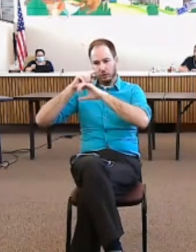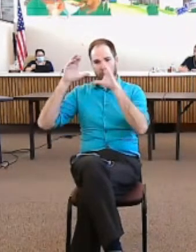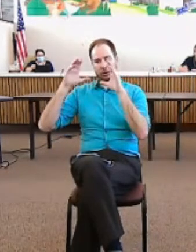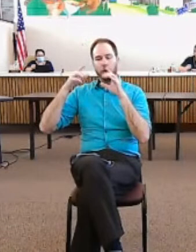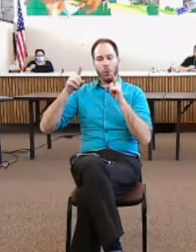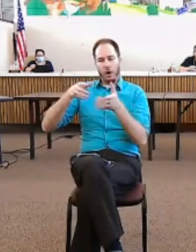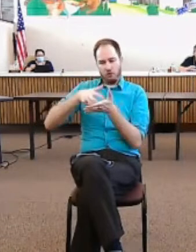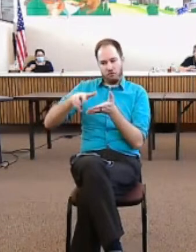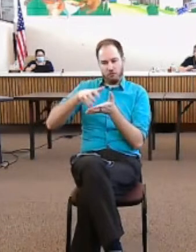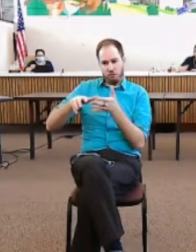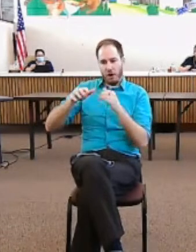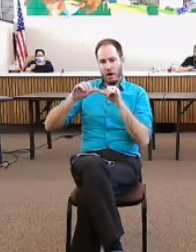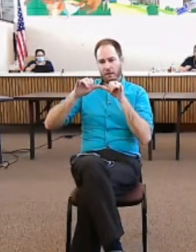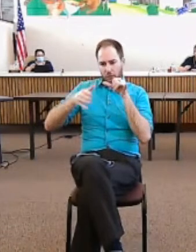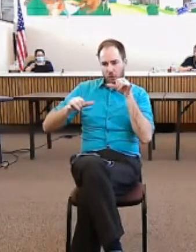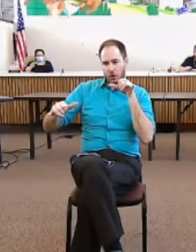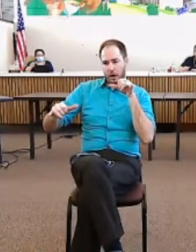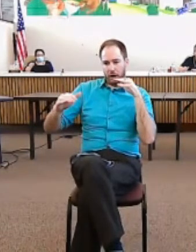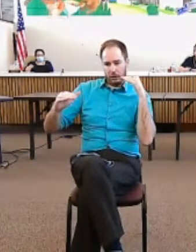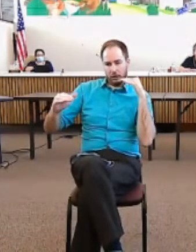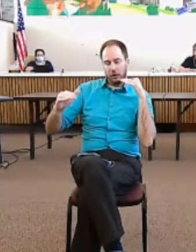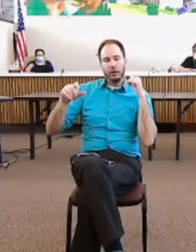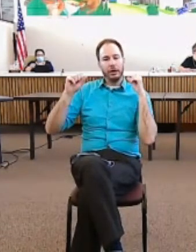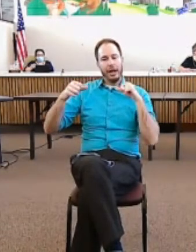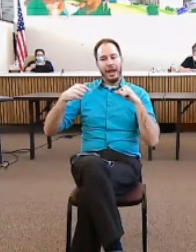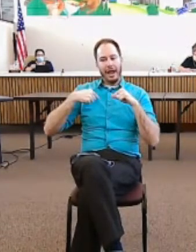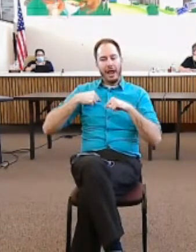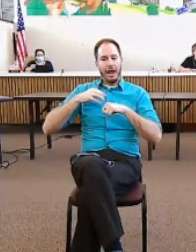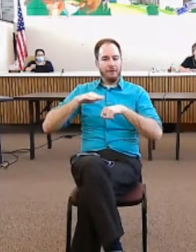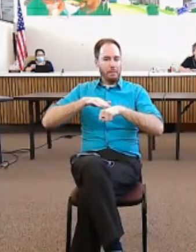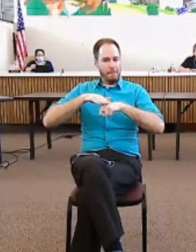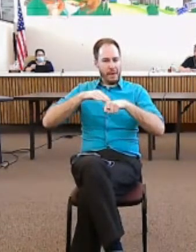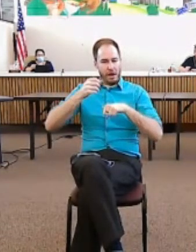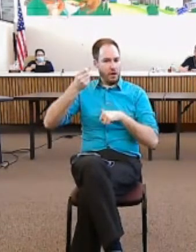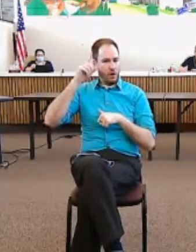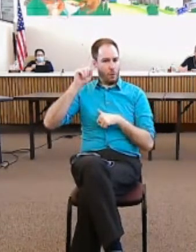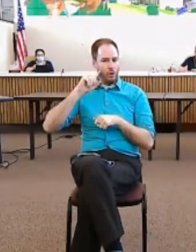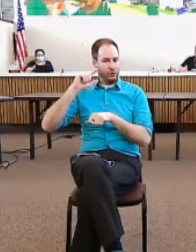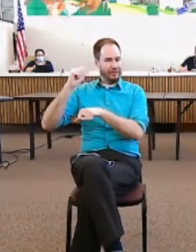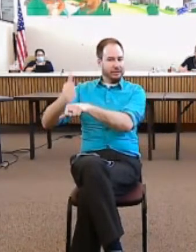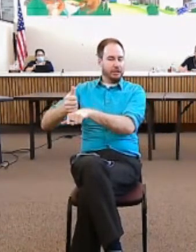doing the rough grading, we have essentially the base of where the road will be.